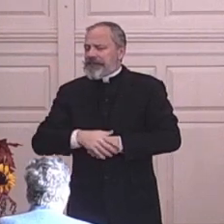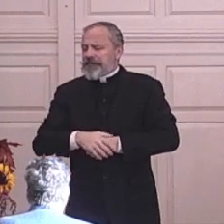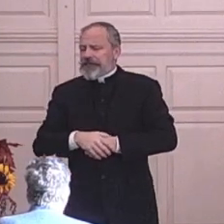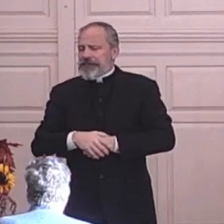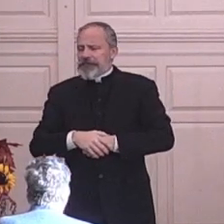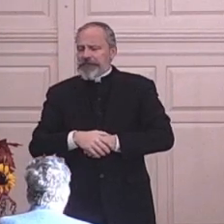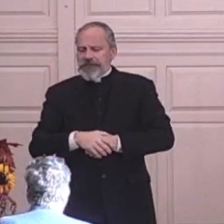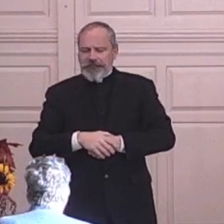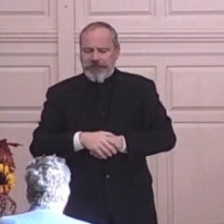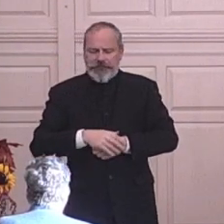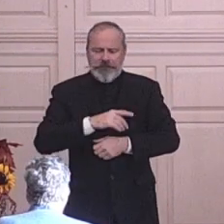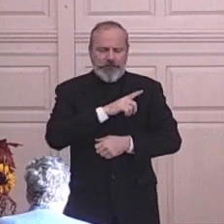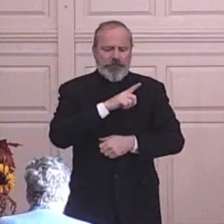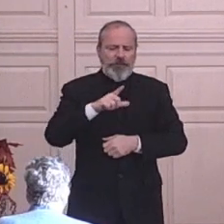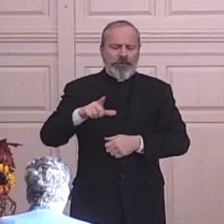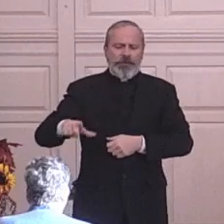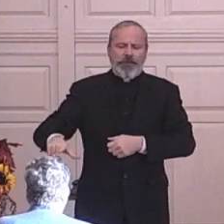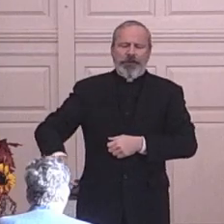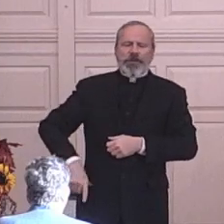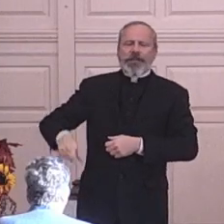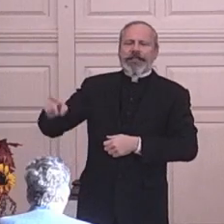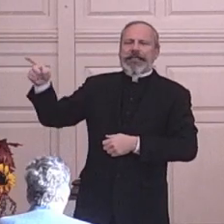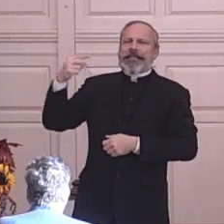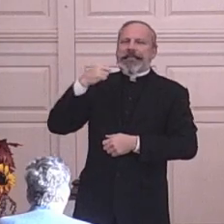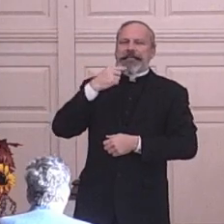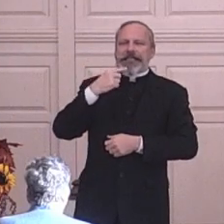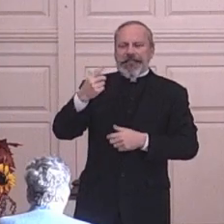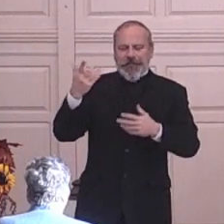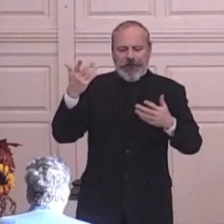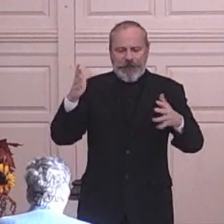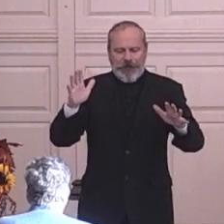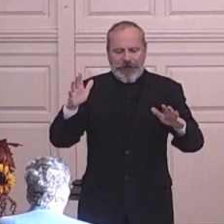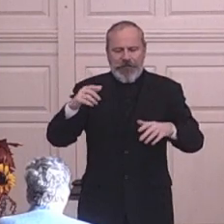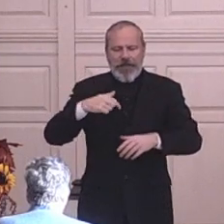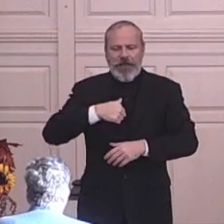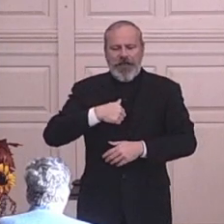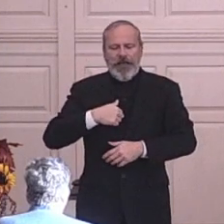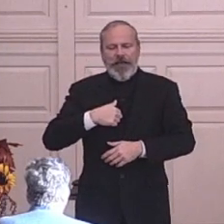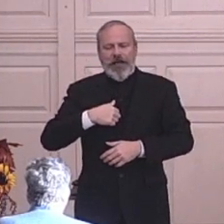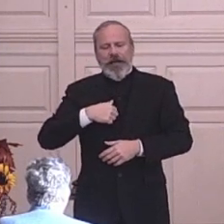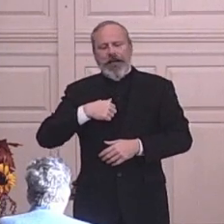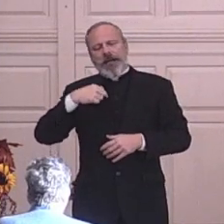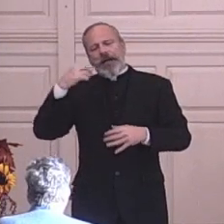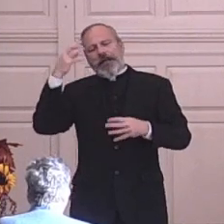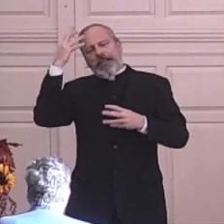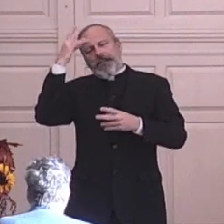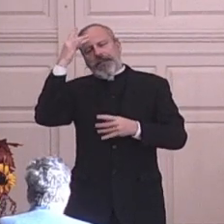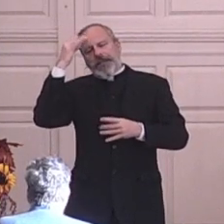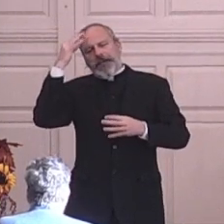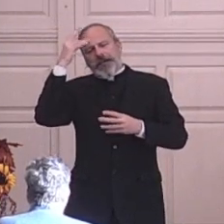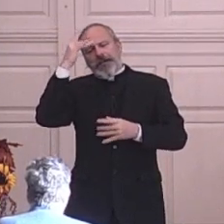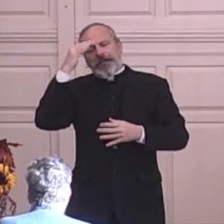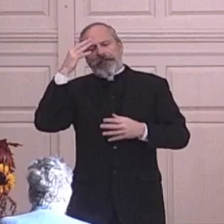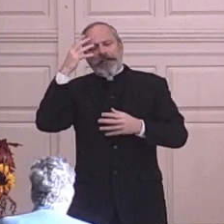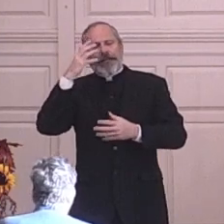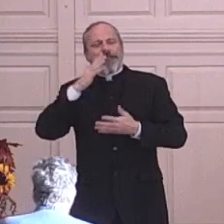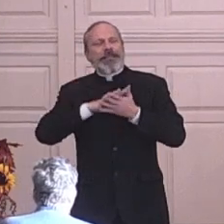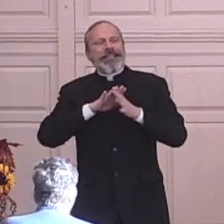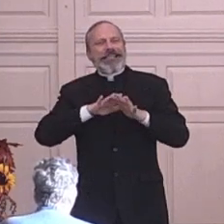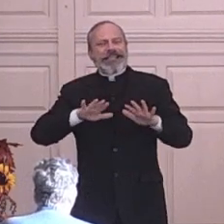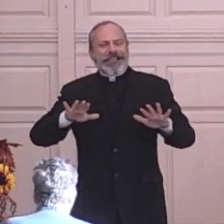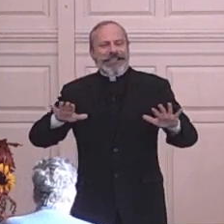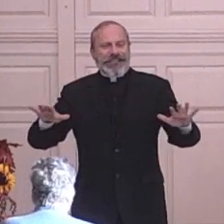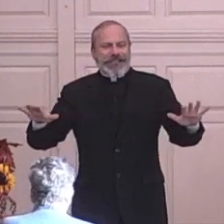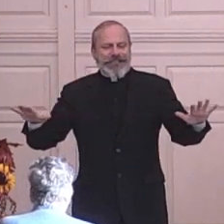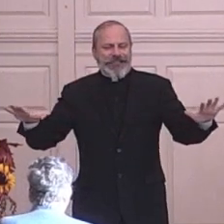age? The Lord said, I think thoughts of